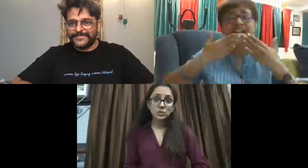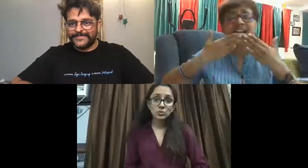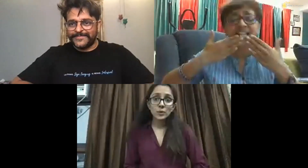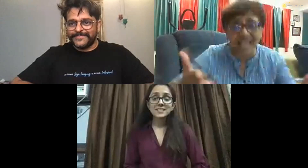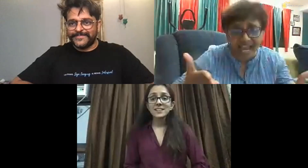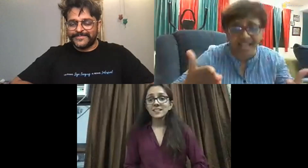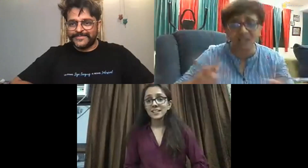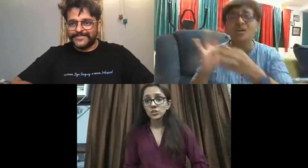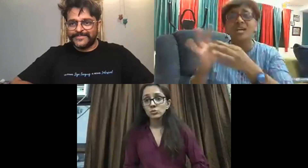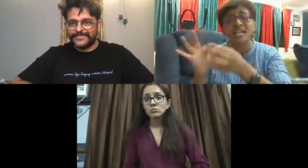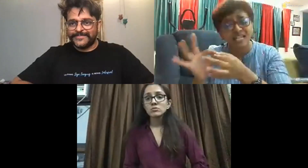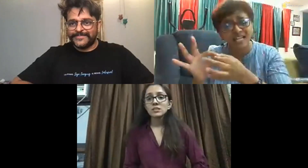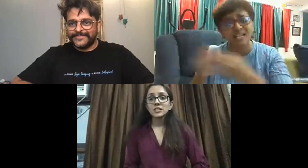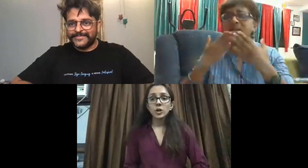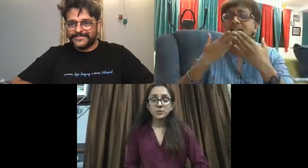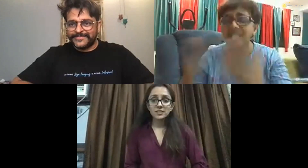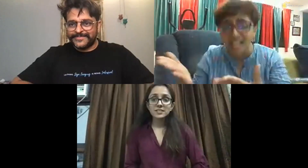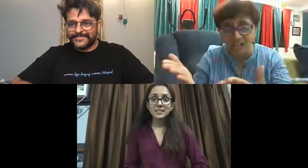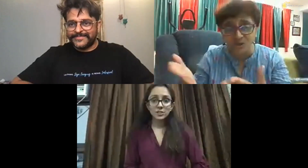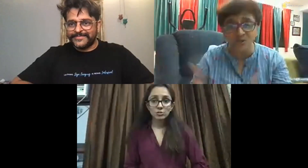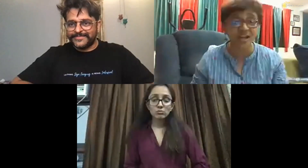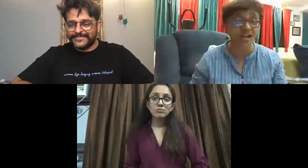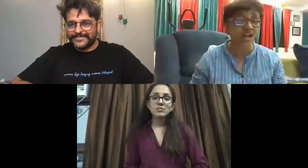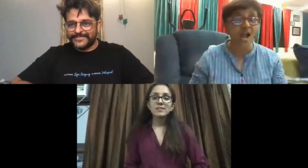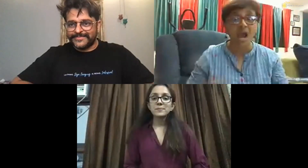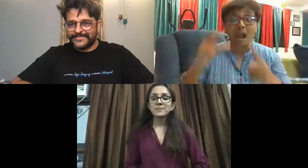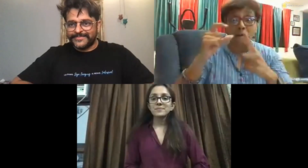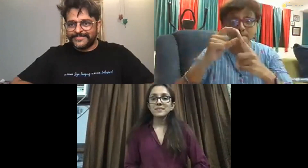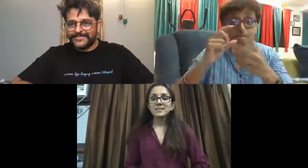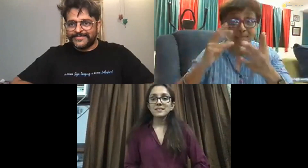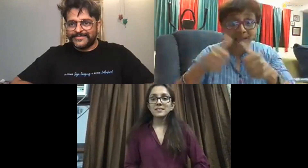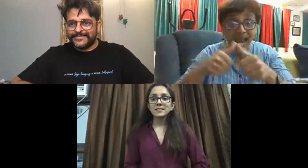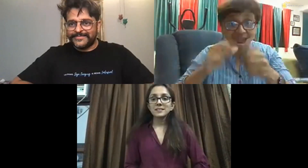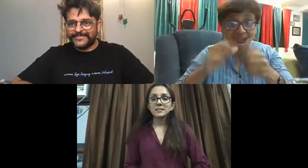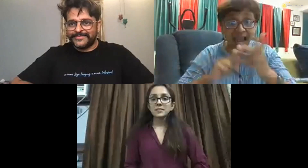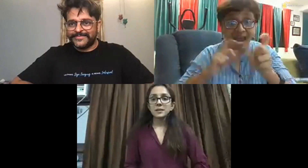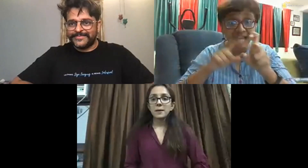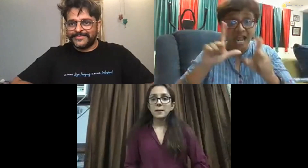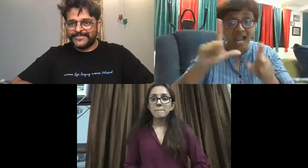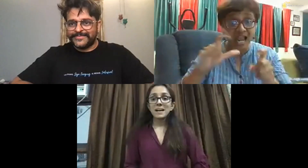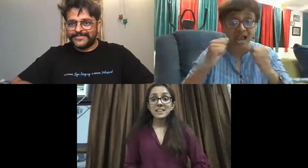thank you. Questera, thank you. Interpreters, thank you.